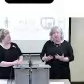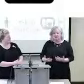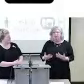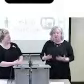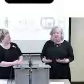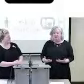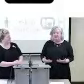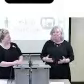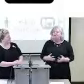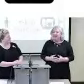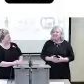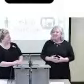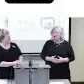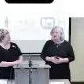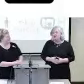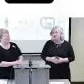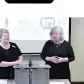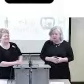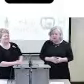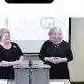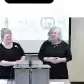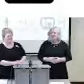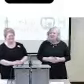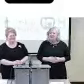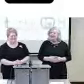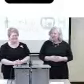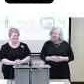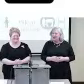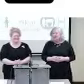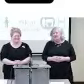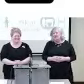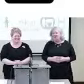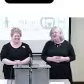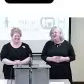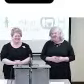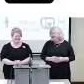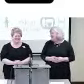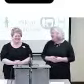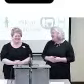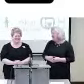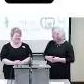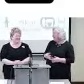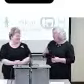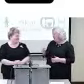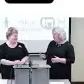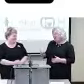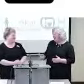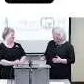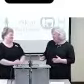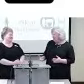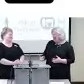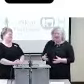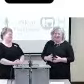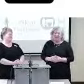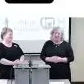of those tasks for the day and then also nutrition making sure that you are not eating all the